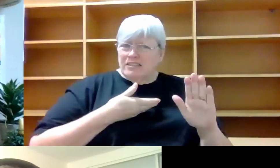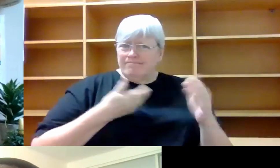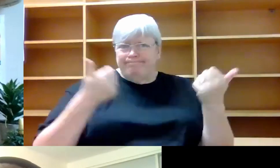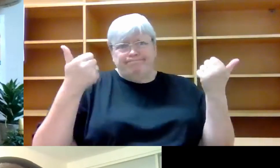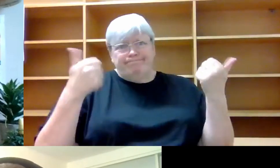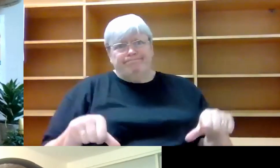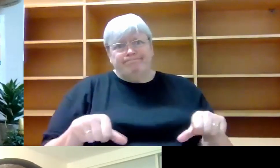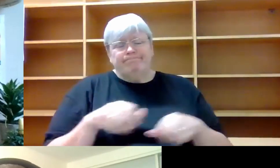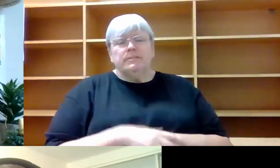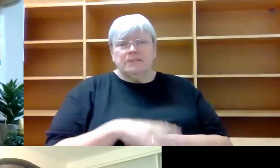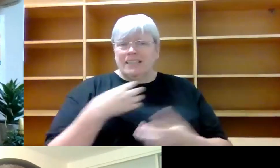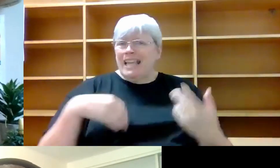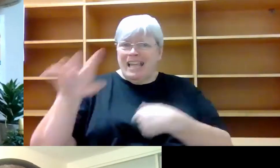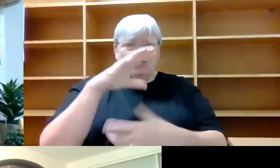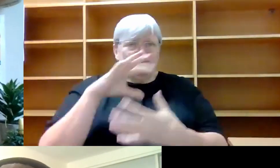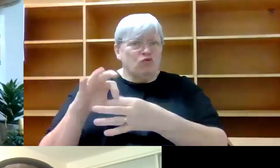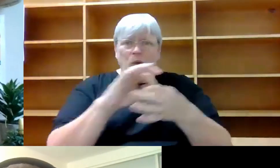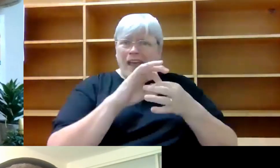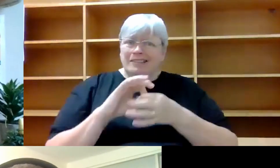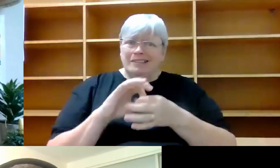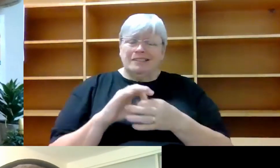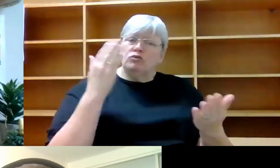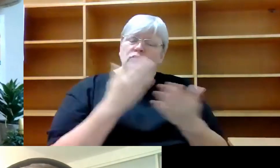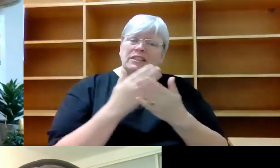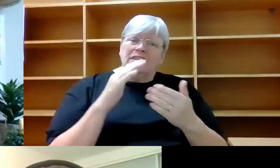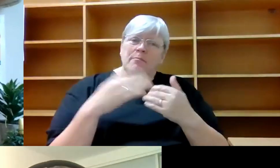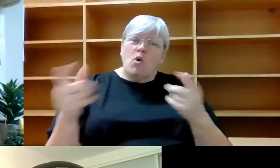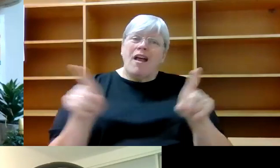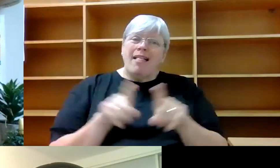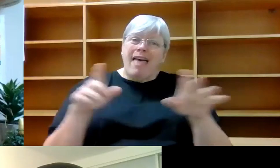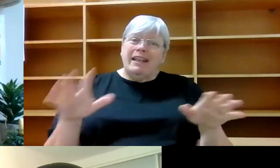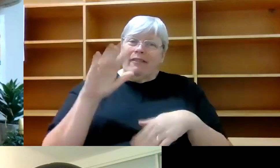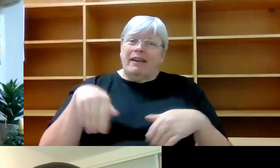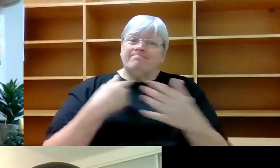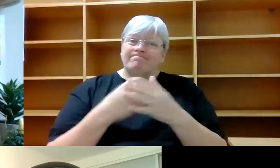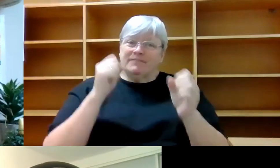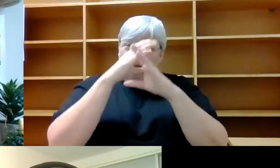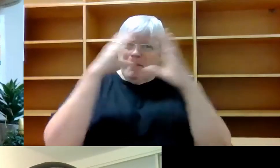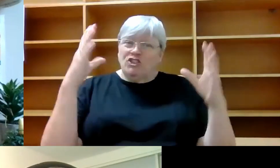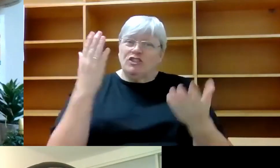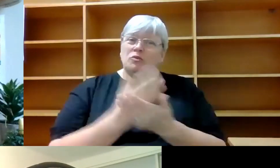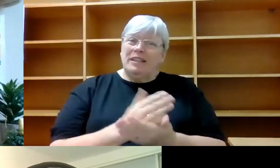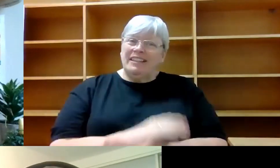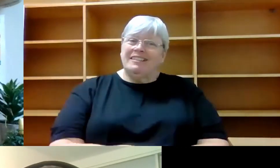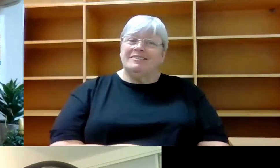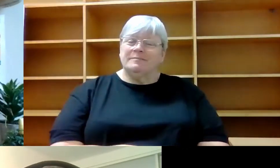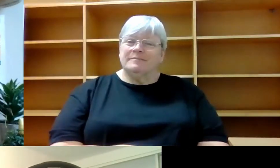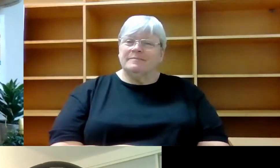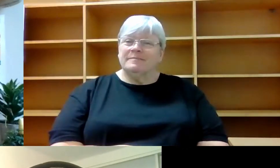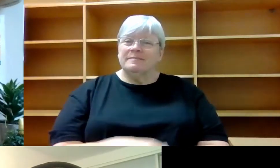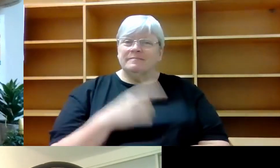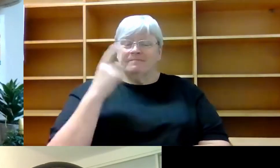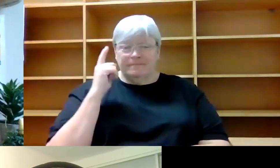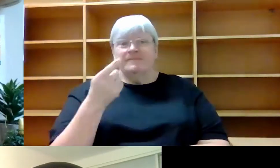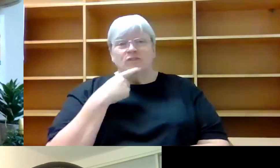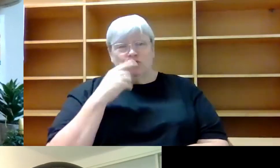we're intertwined, you know, we're more alike than we can ever imagine to be. So I think that truth needs to be told as